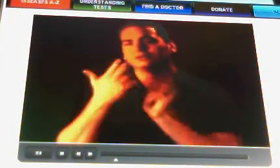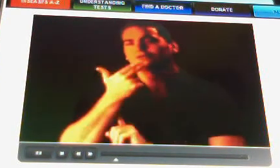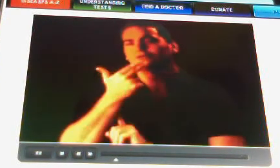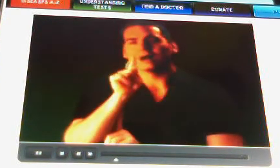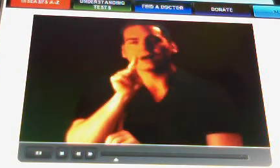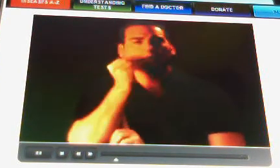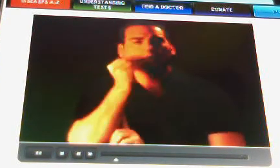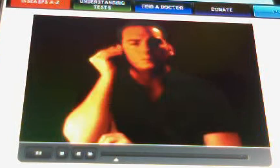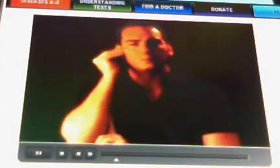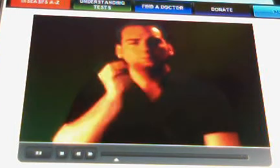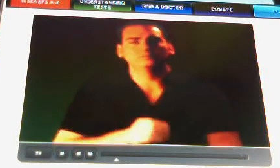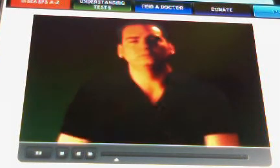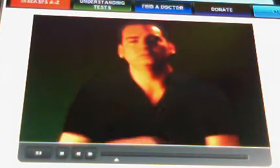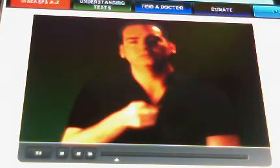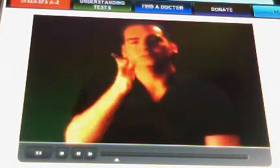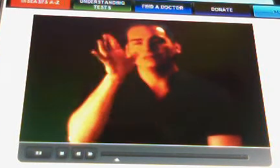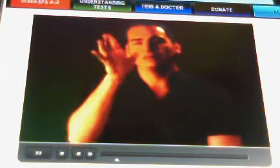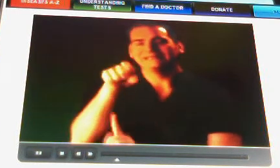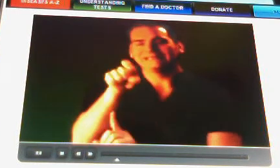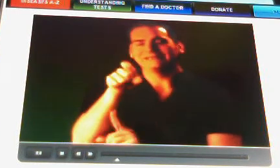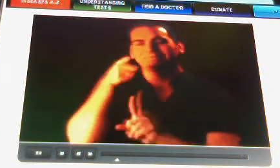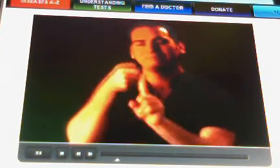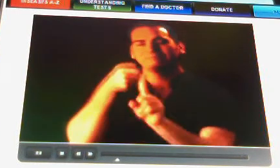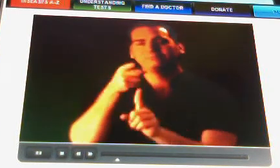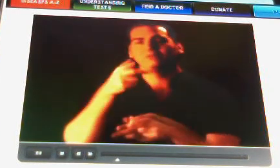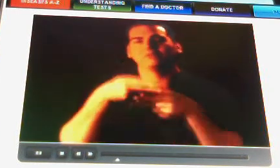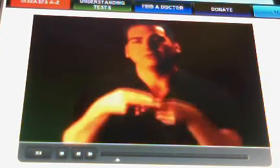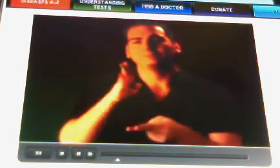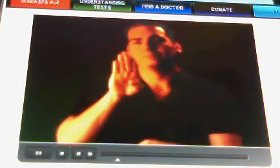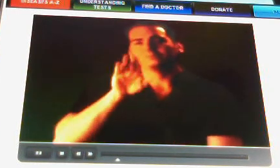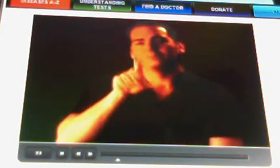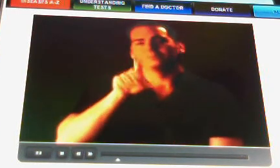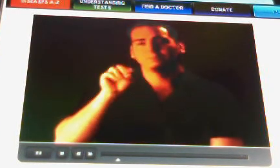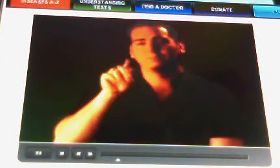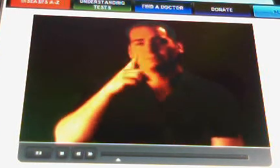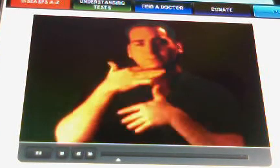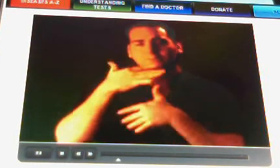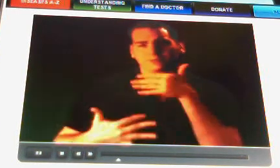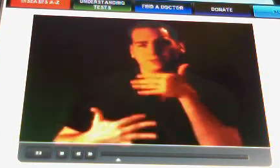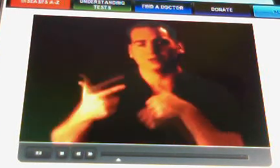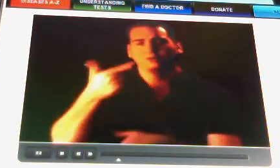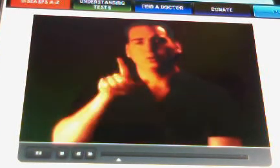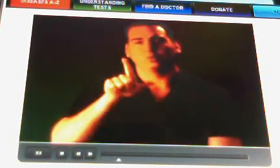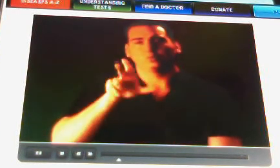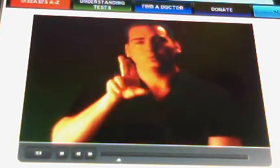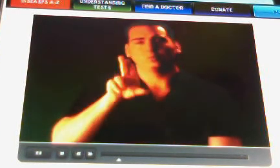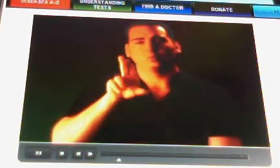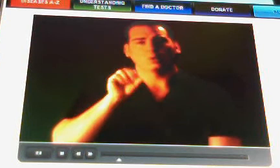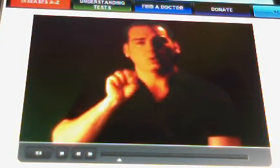Check your sugar, glucose, your blood sugar level.